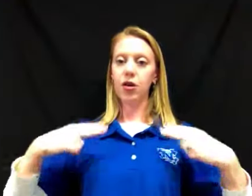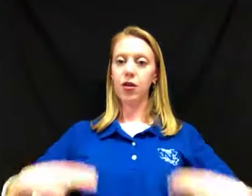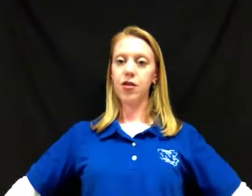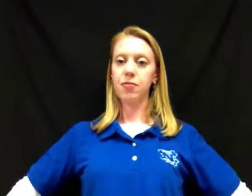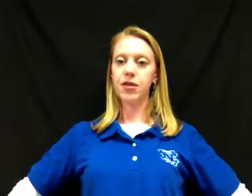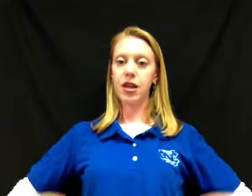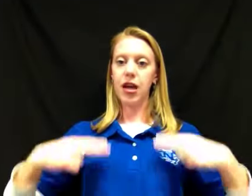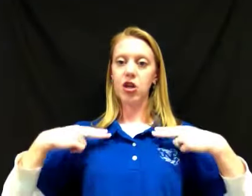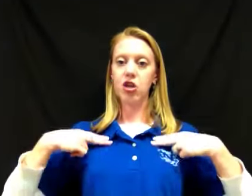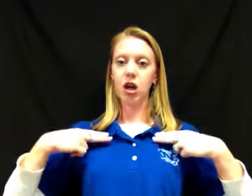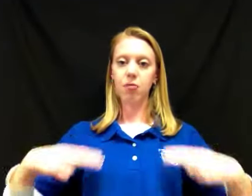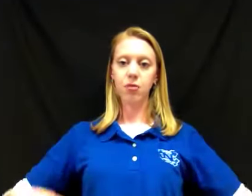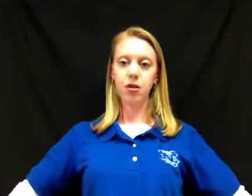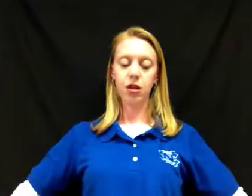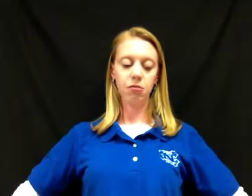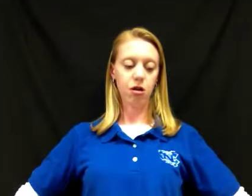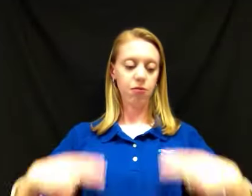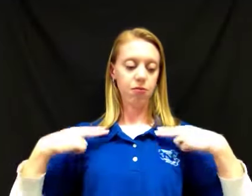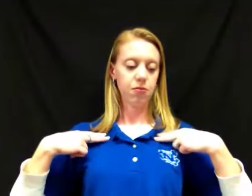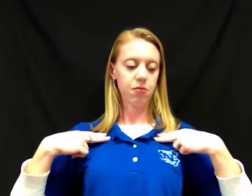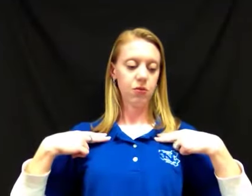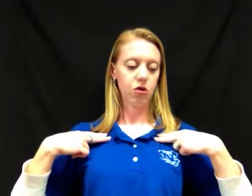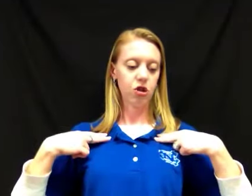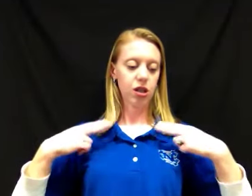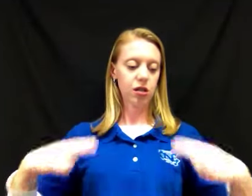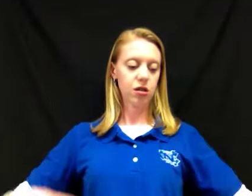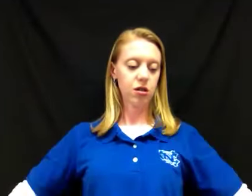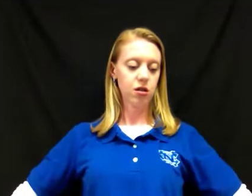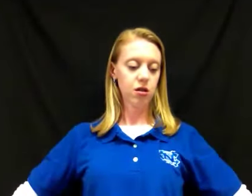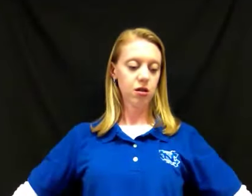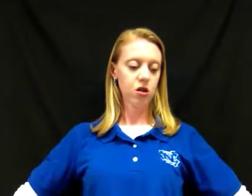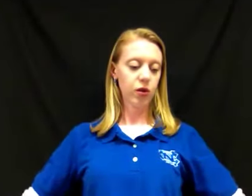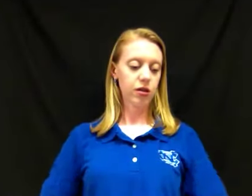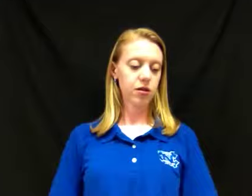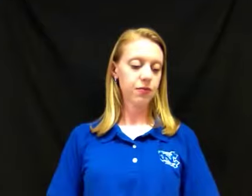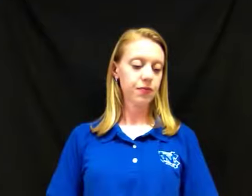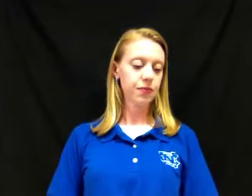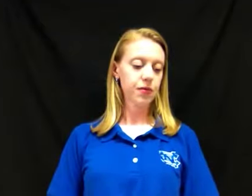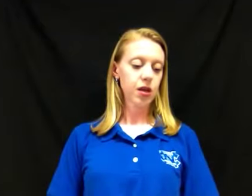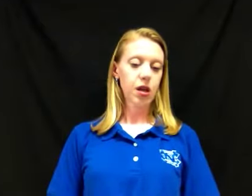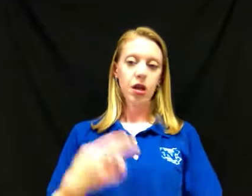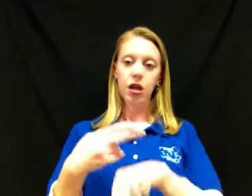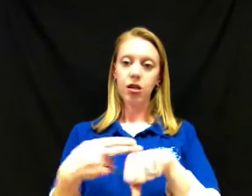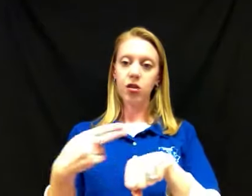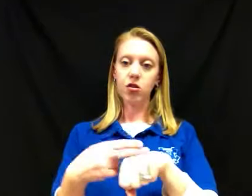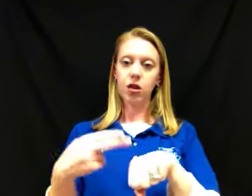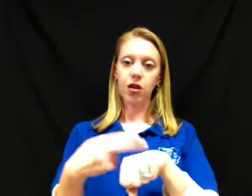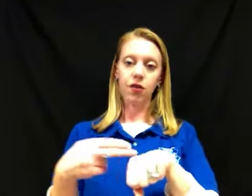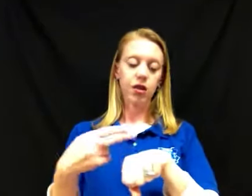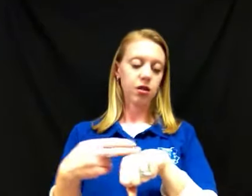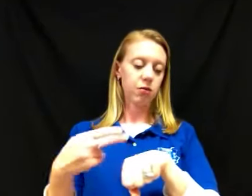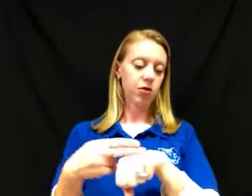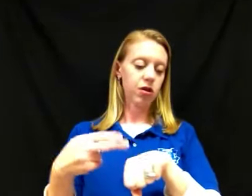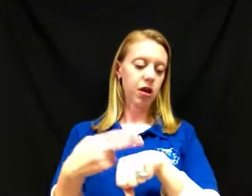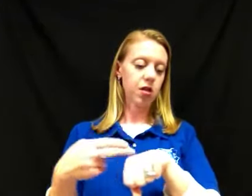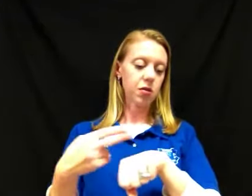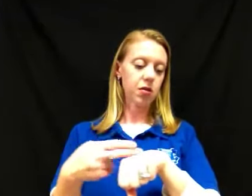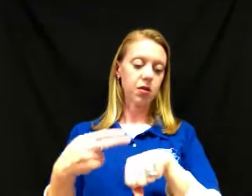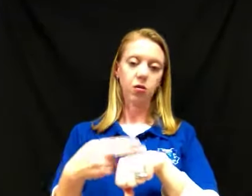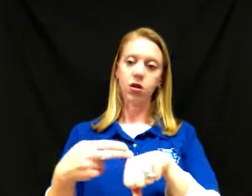Health, it's an H, top and then bottom. Your chest, your waist. History, I've seen some other signs, but this is the one that